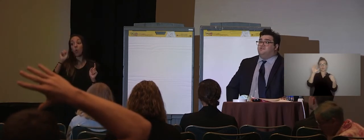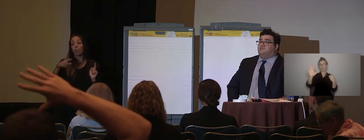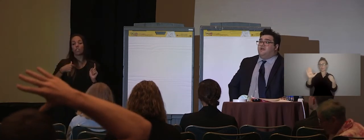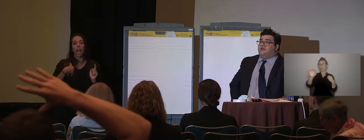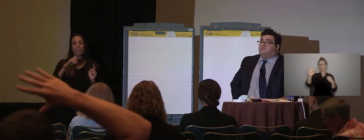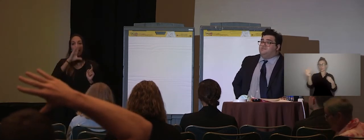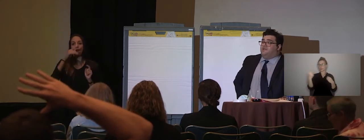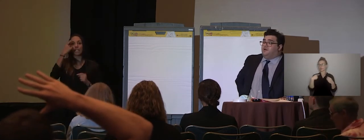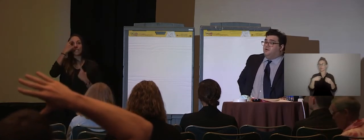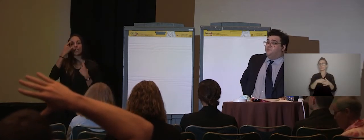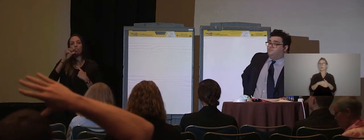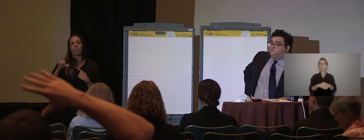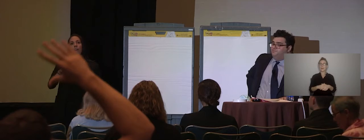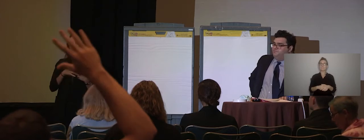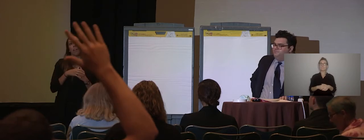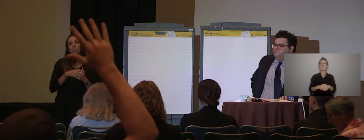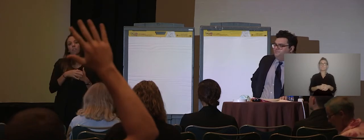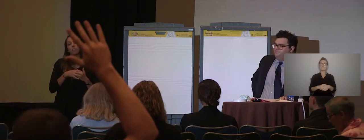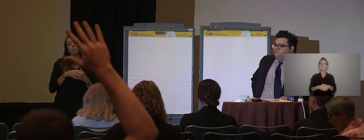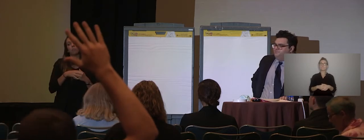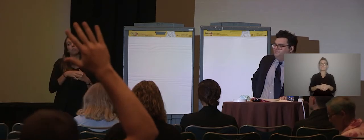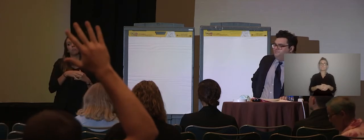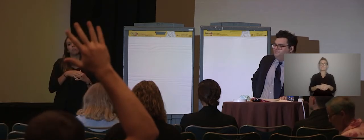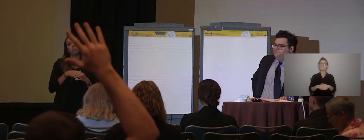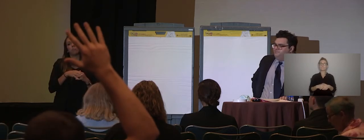even considered that.